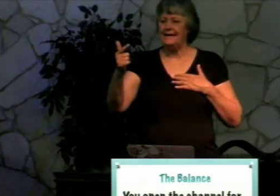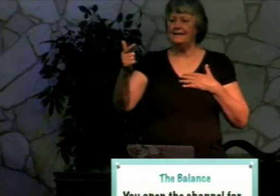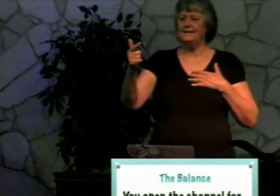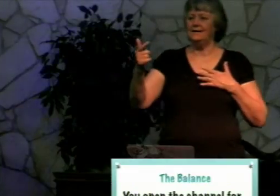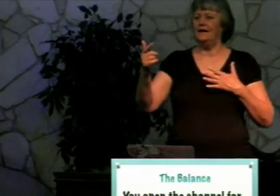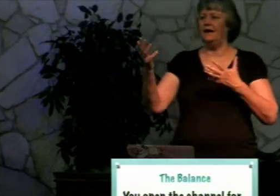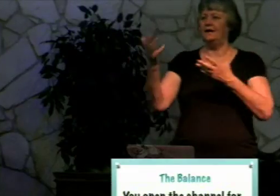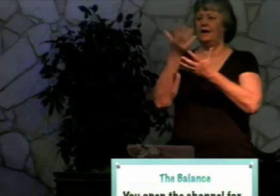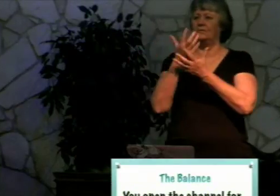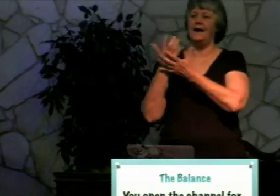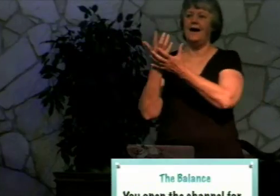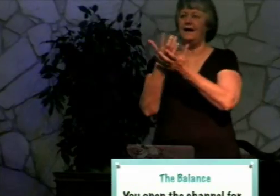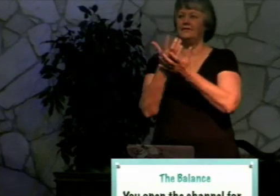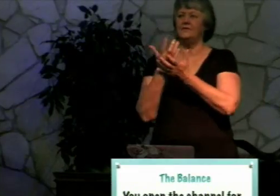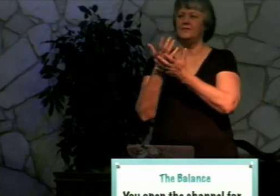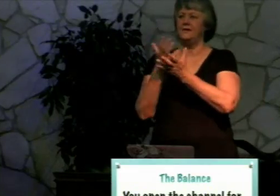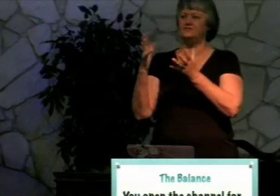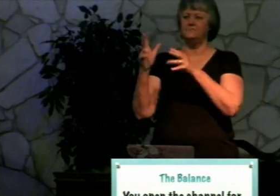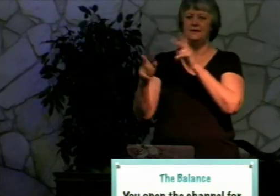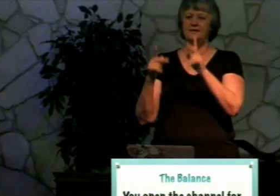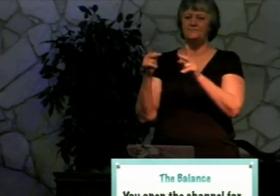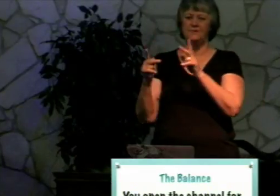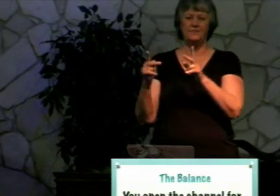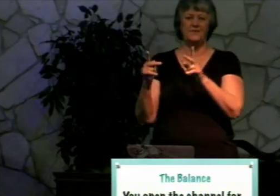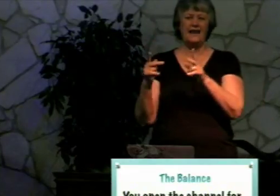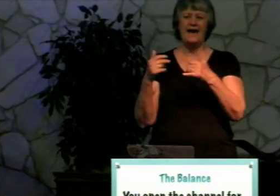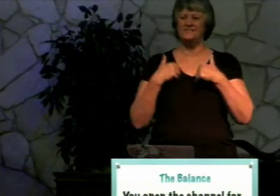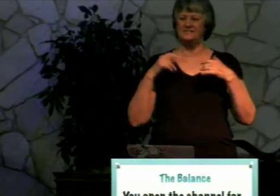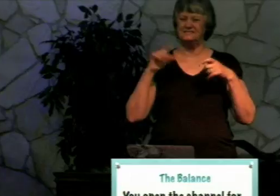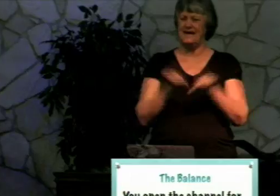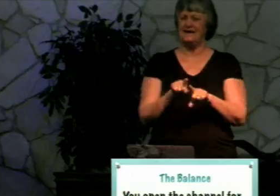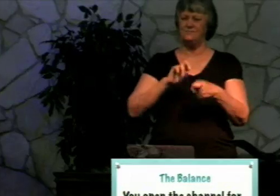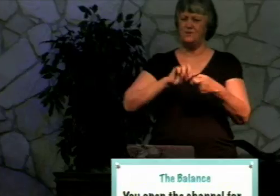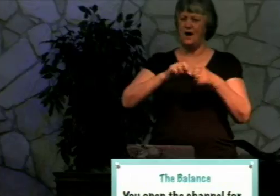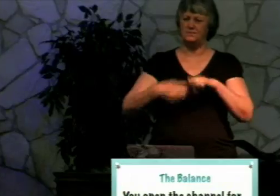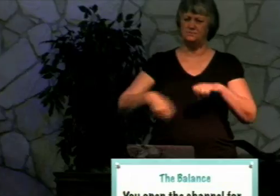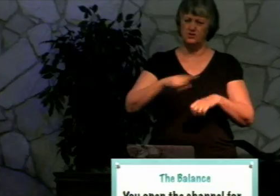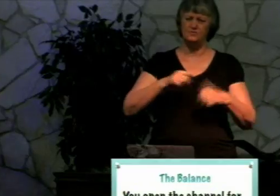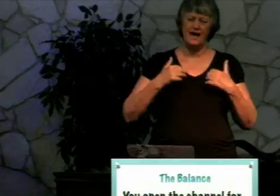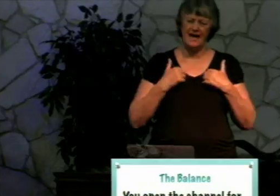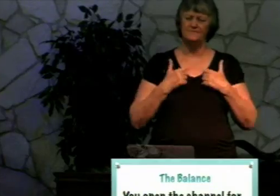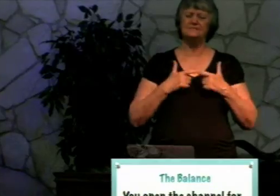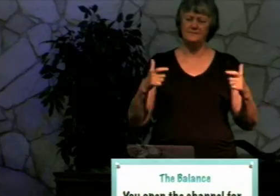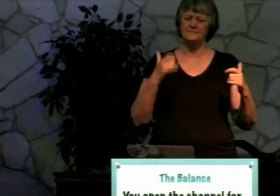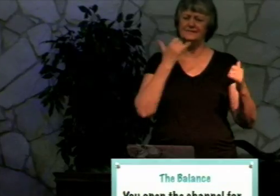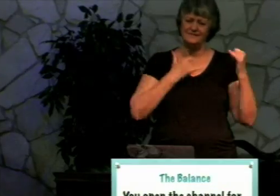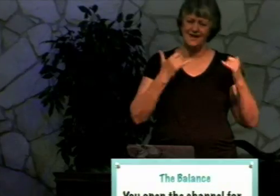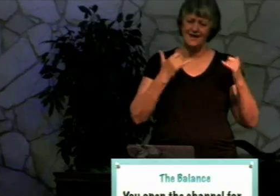hanging around with a bunch of people that have the same problem you have is a big